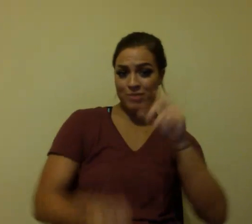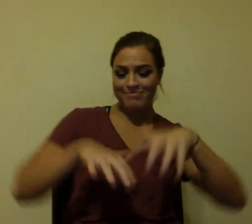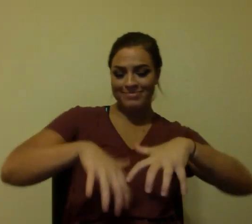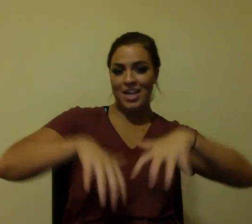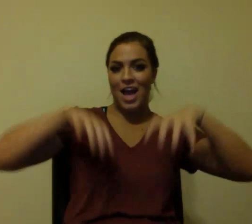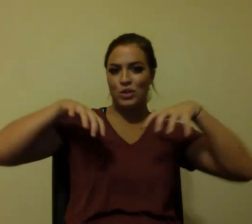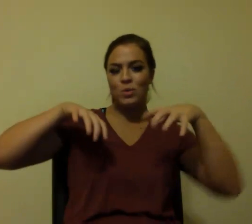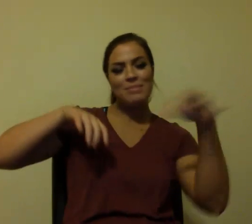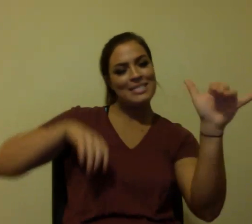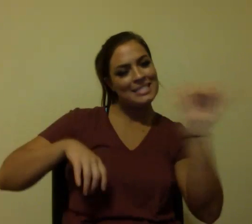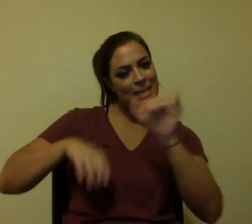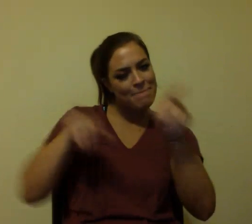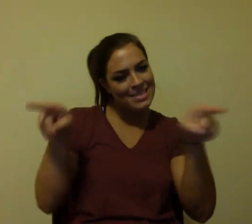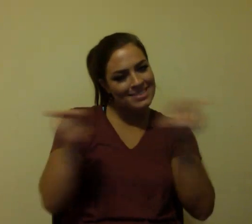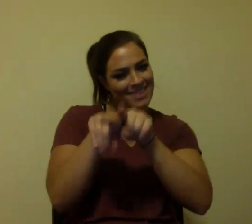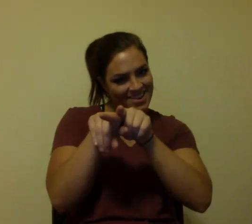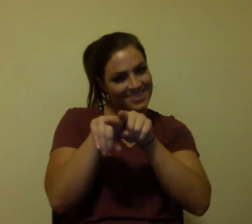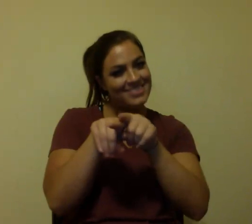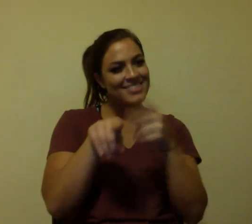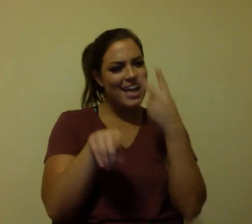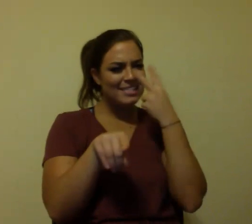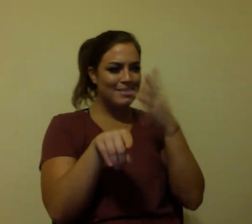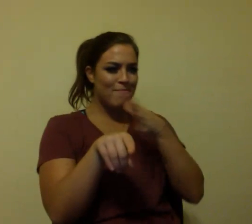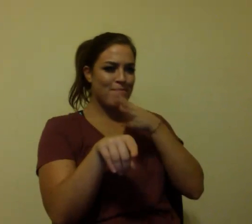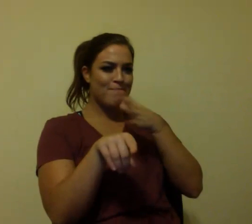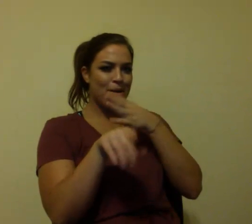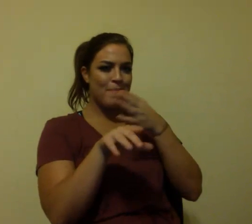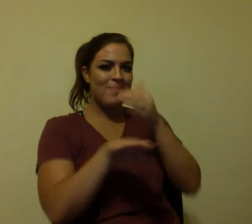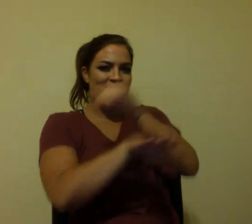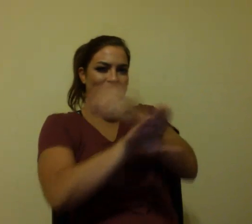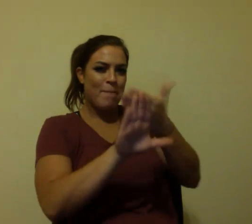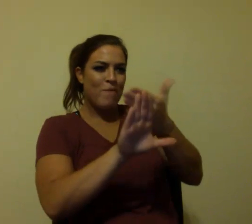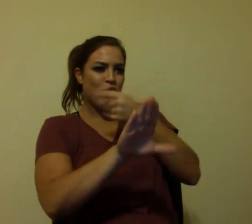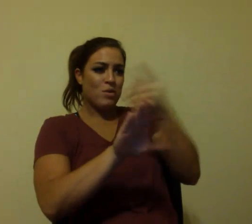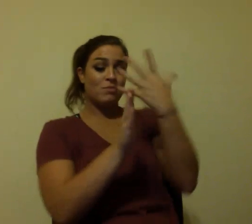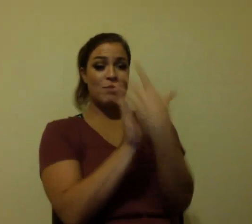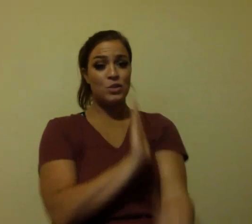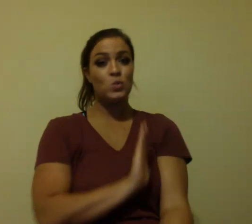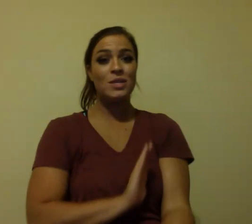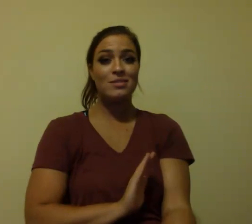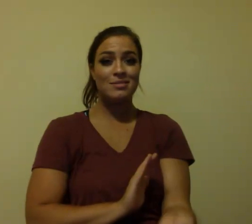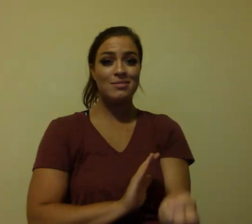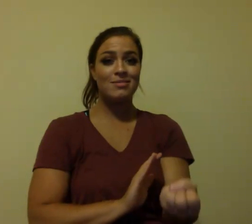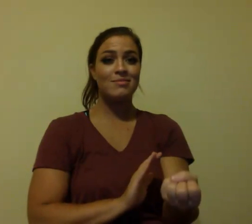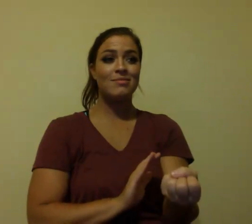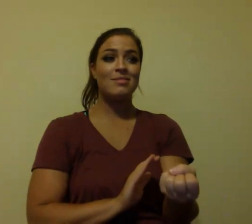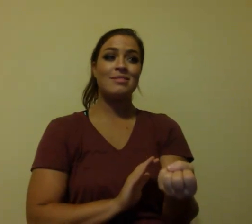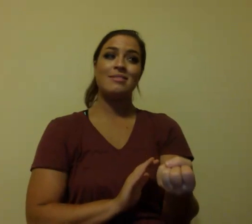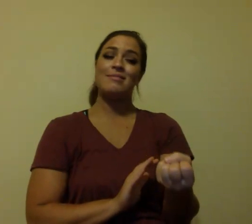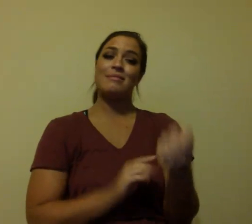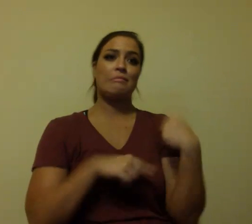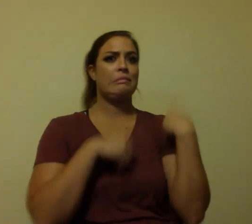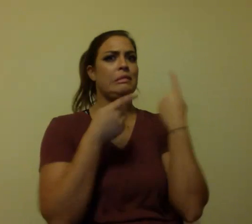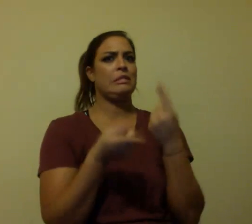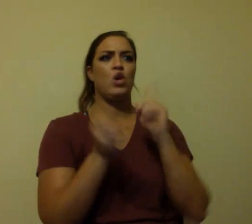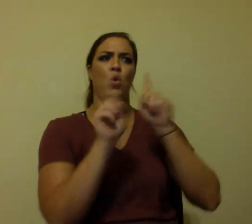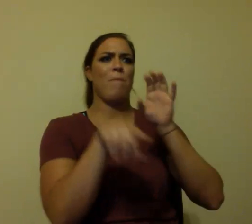away. I hadn't been back there since. I wasn't even sure I wanted to go back. But Lincoln and I talked about